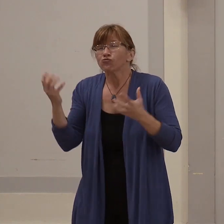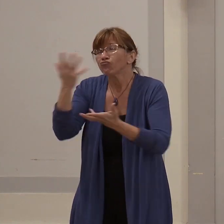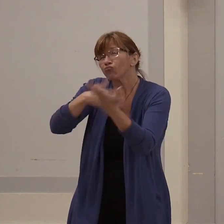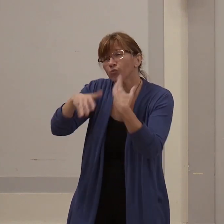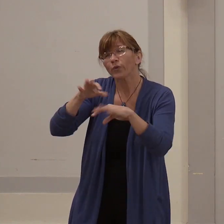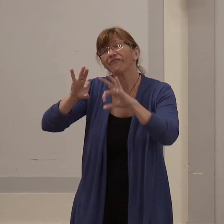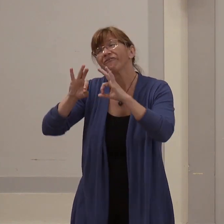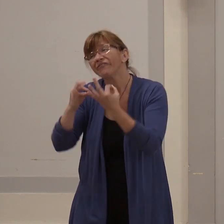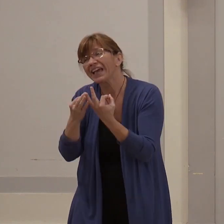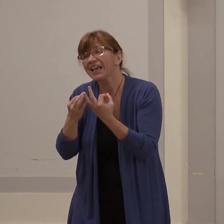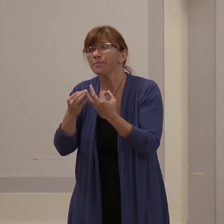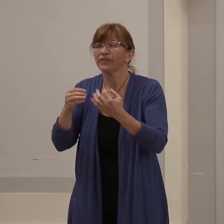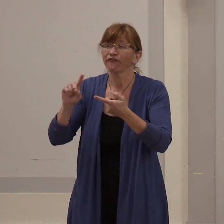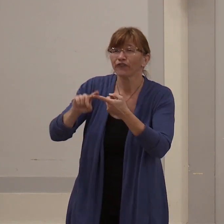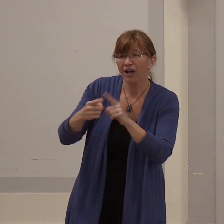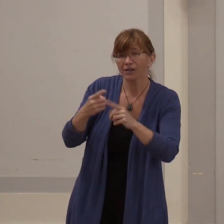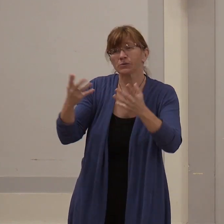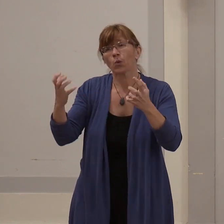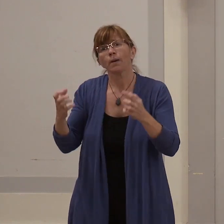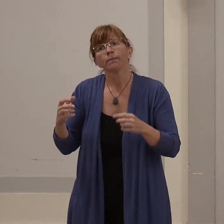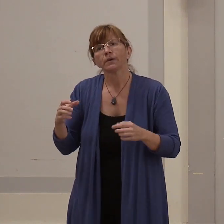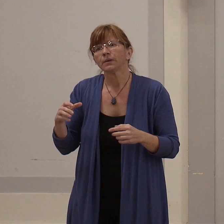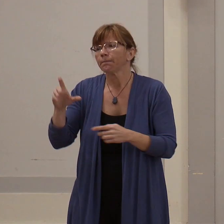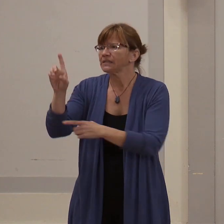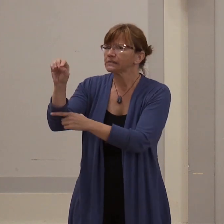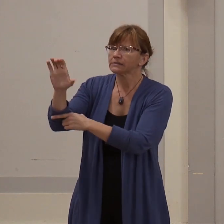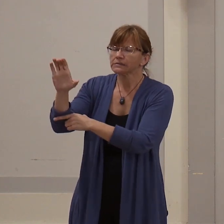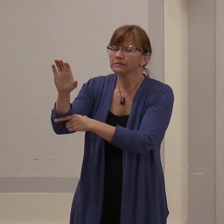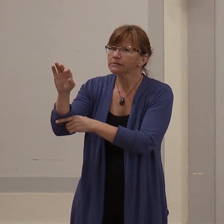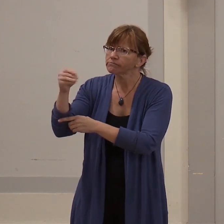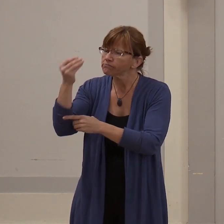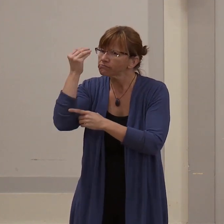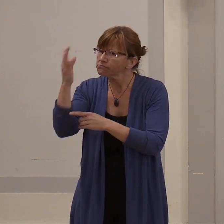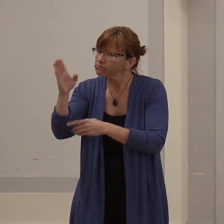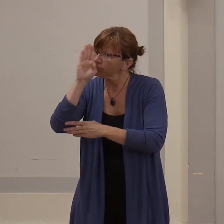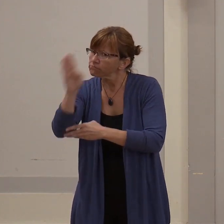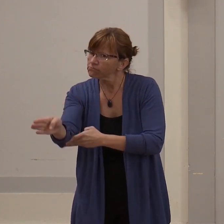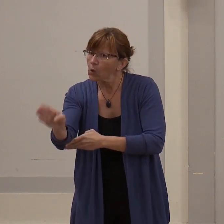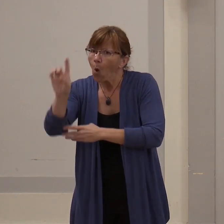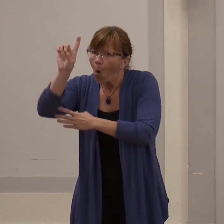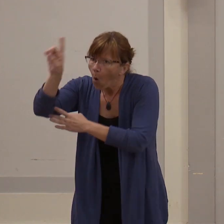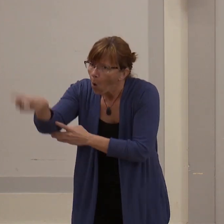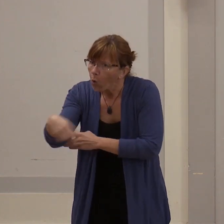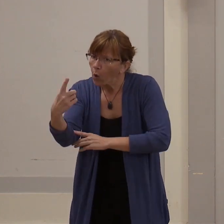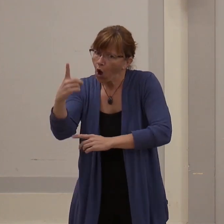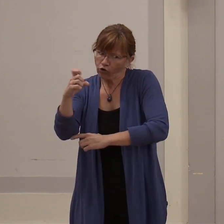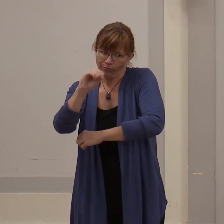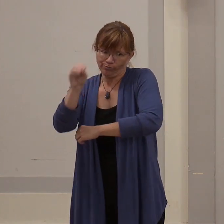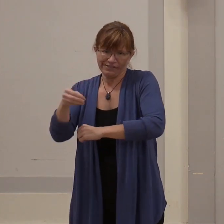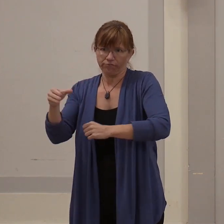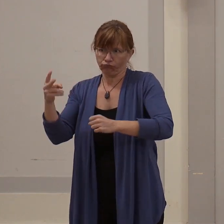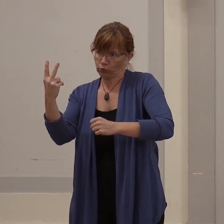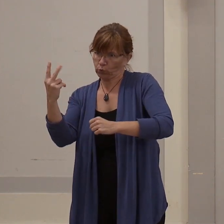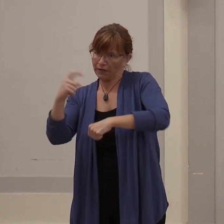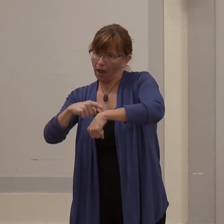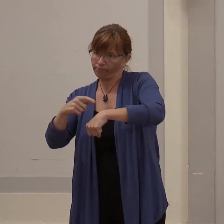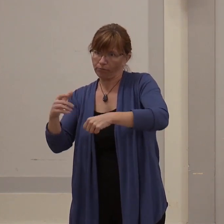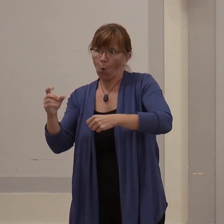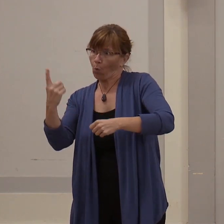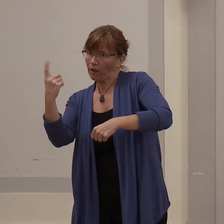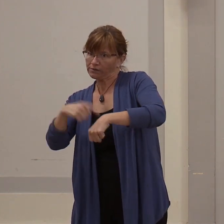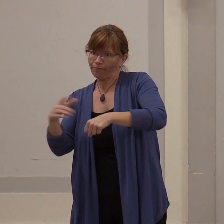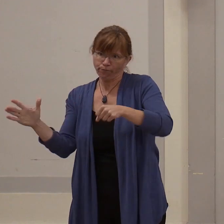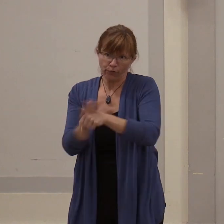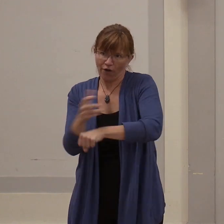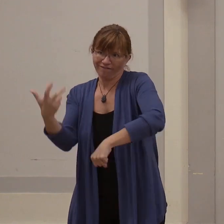CDC guidance is clear. Only fully vaccinated individuals can gather indoors with other fully vaccinated people without wearing a mask